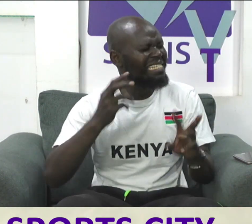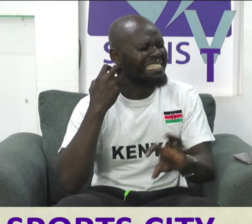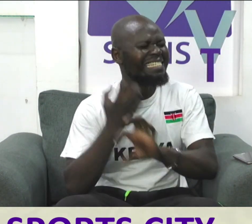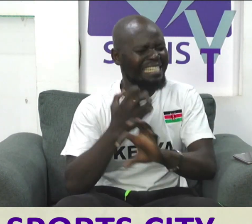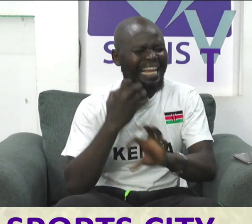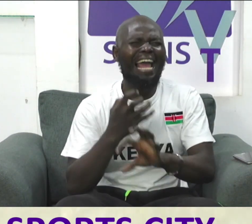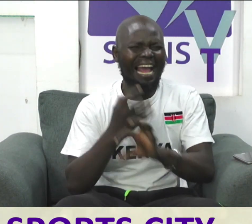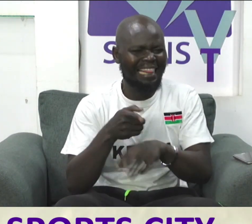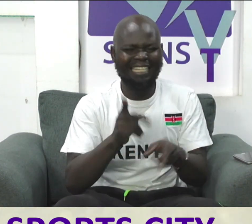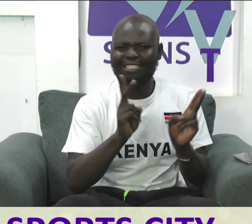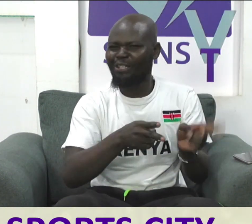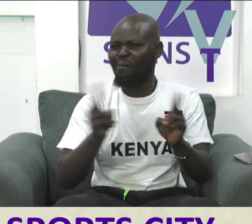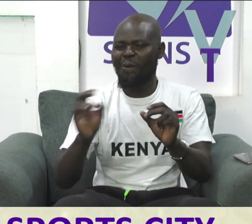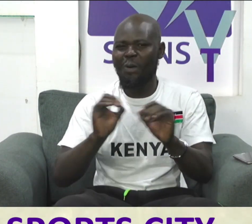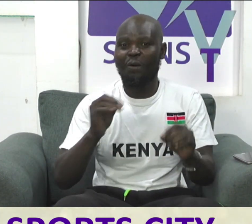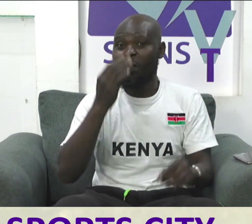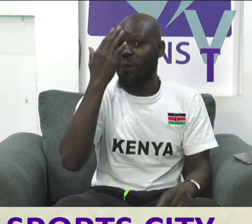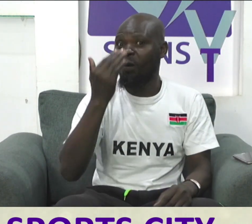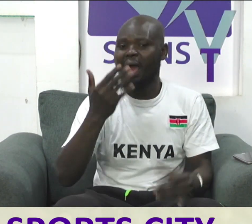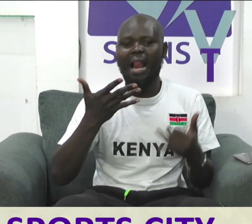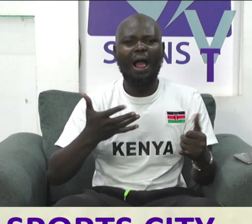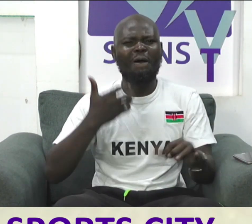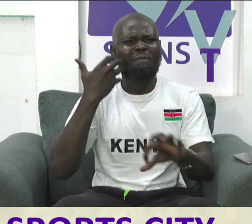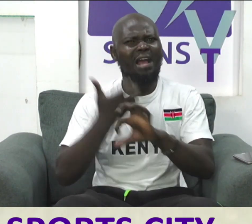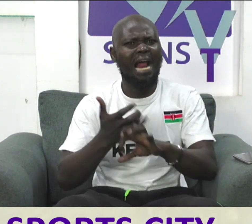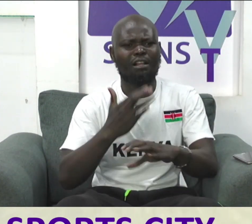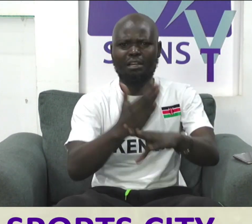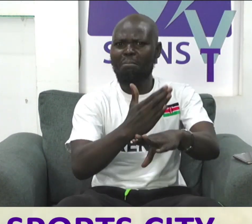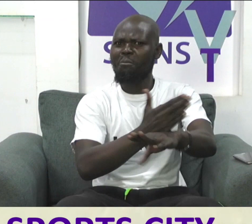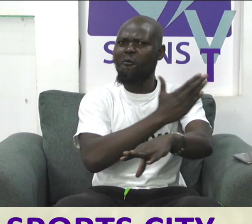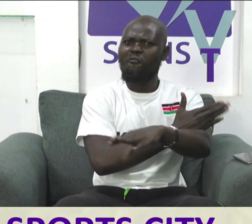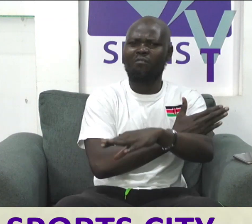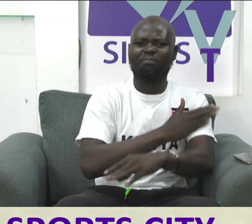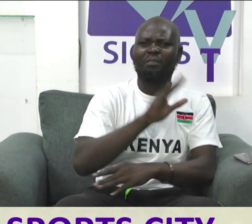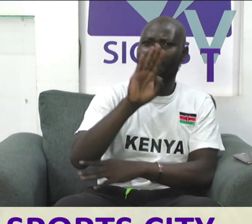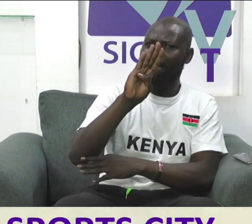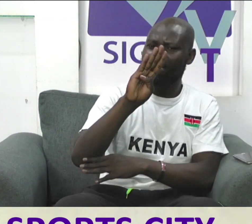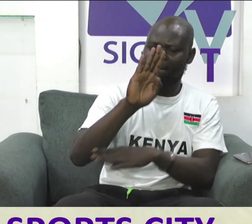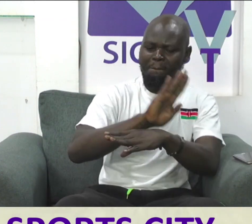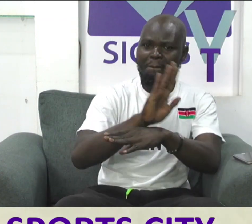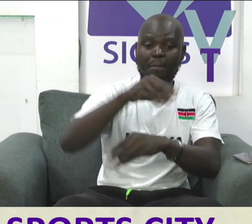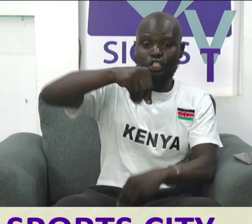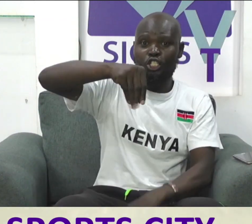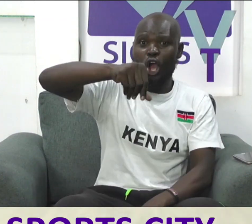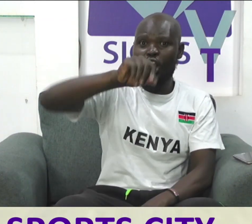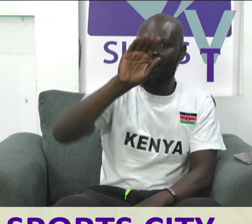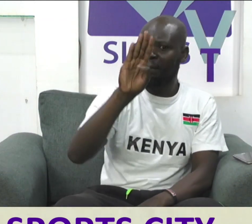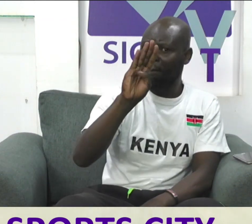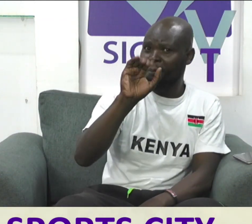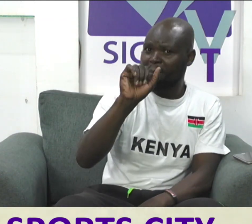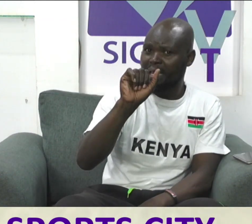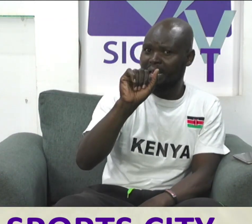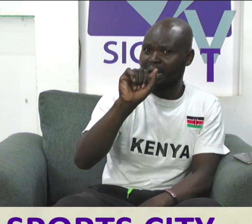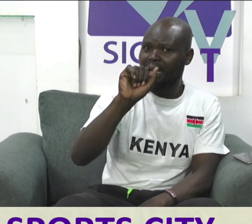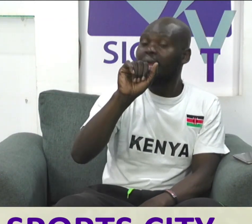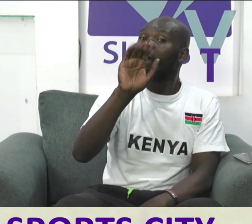the Kenyan Premier League. I know this time it's very much hard, and teams are really trying